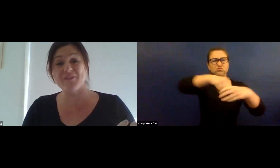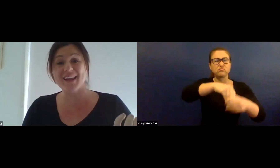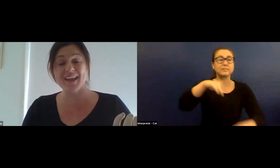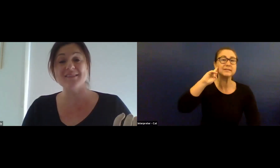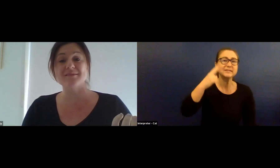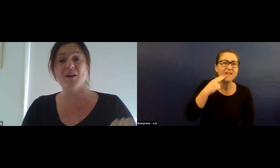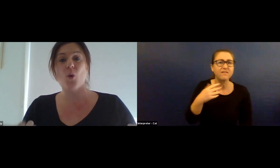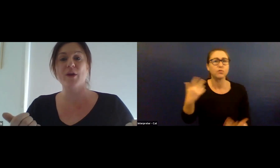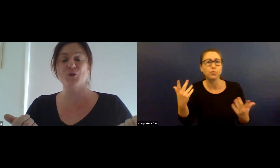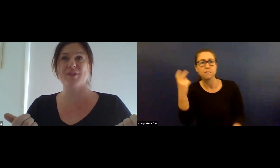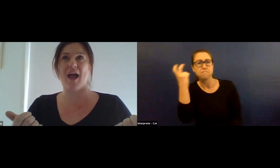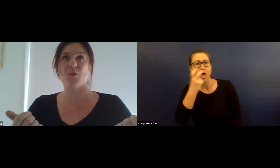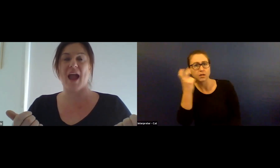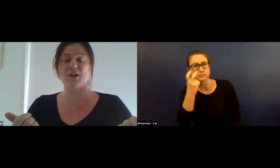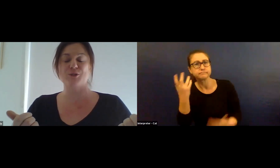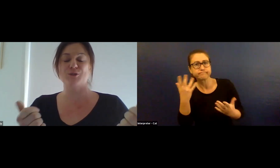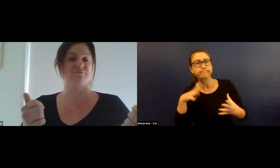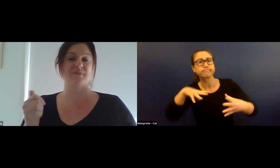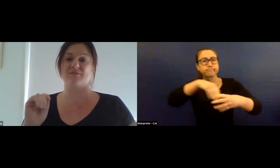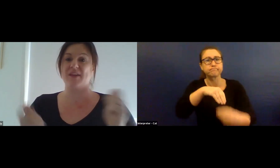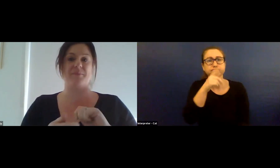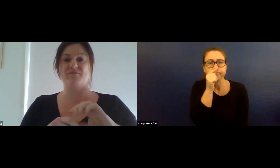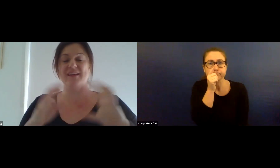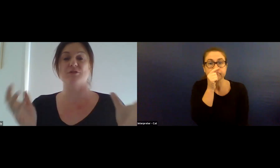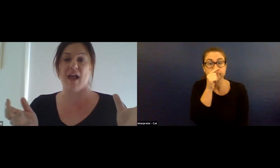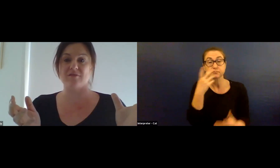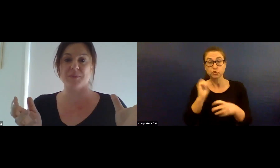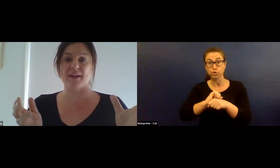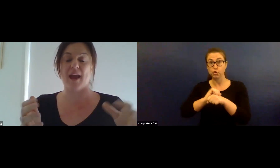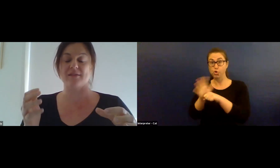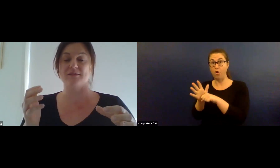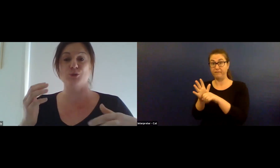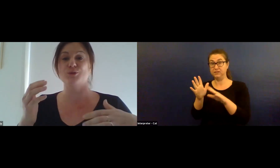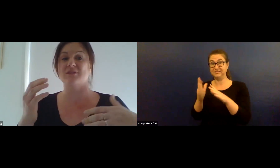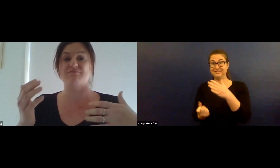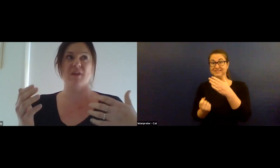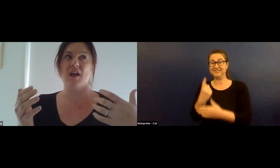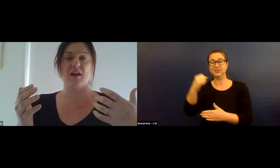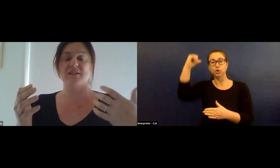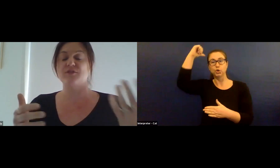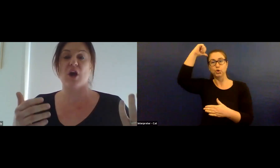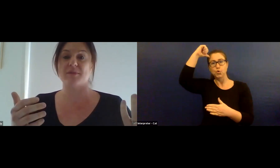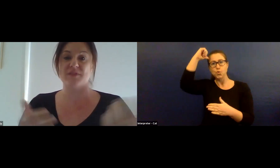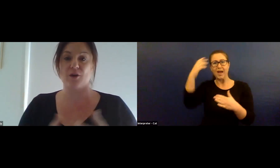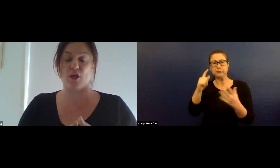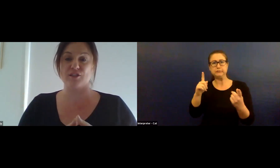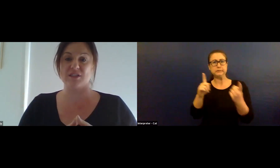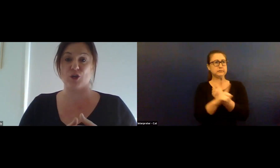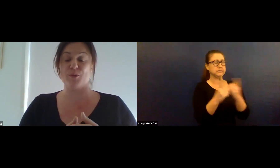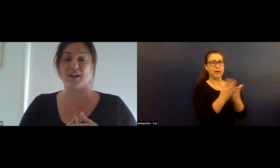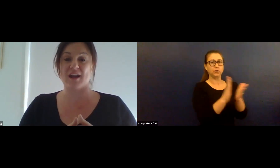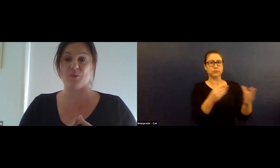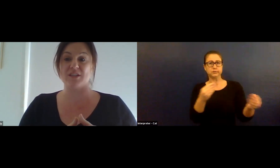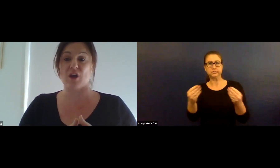When COVID hit, we knew that we had to flip things around a bit and use different types of technology